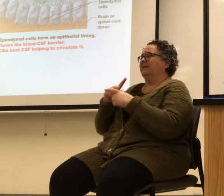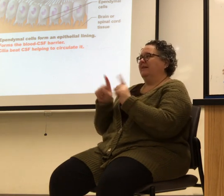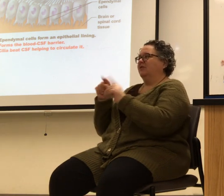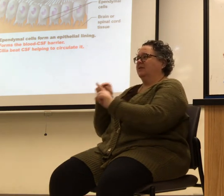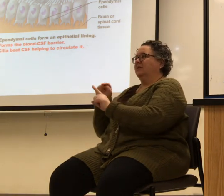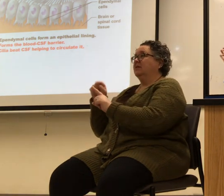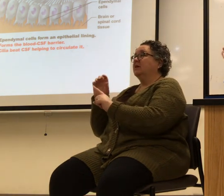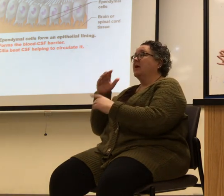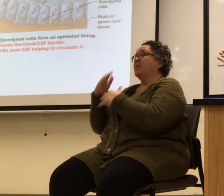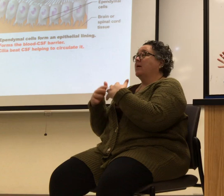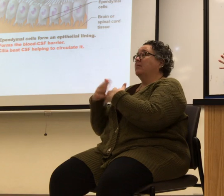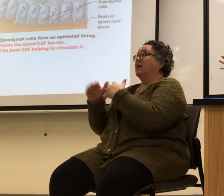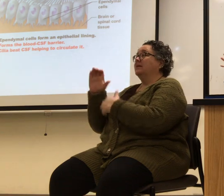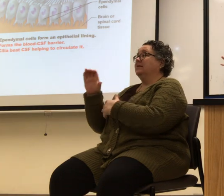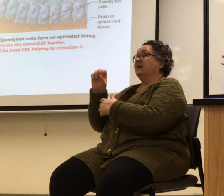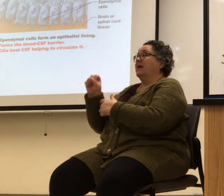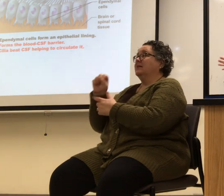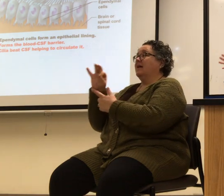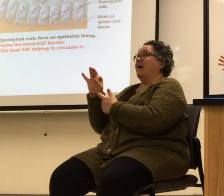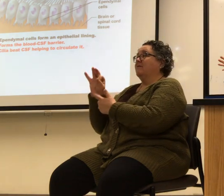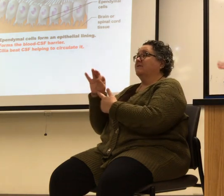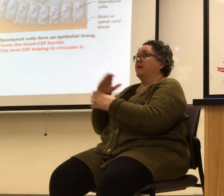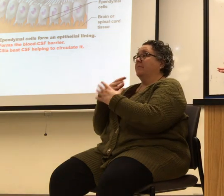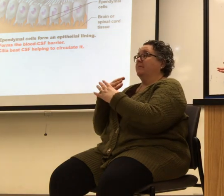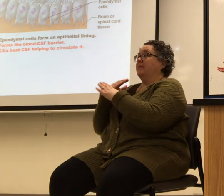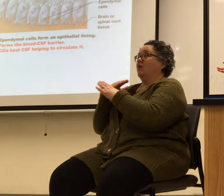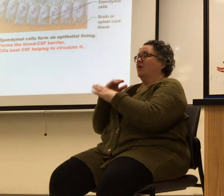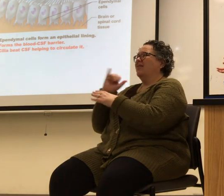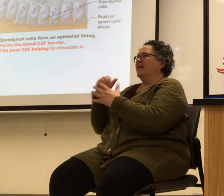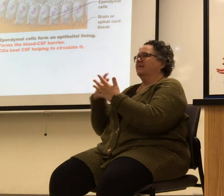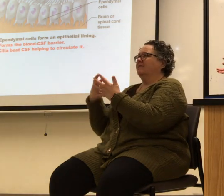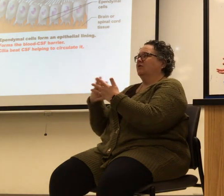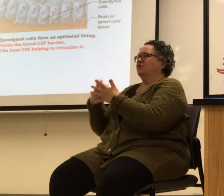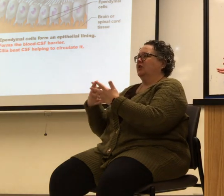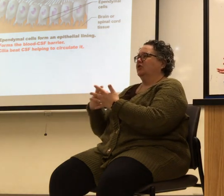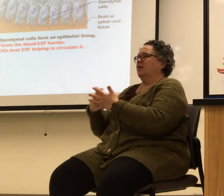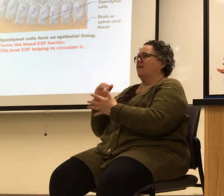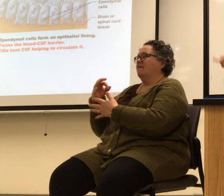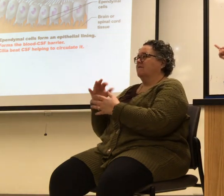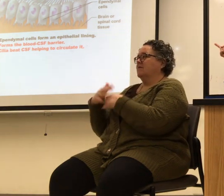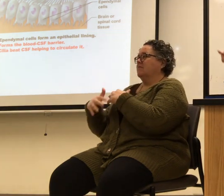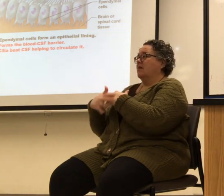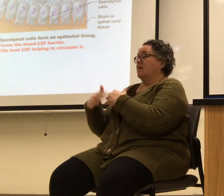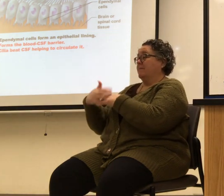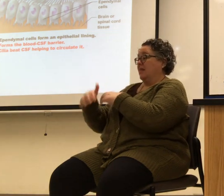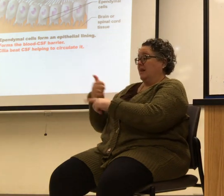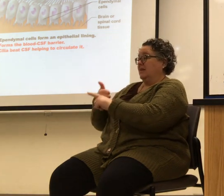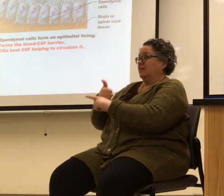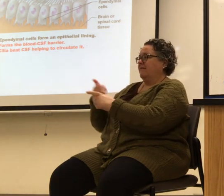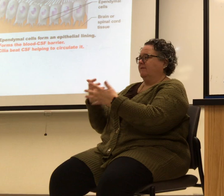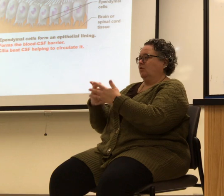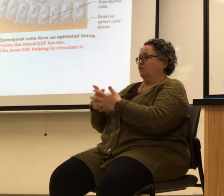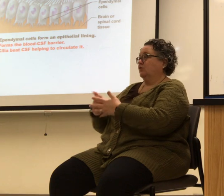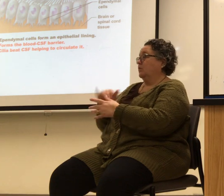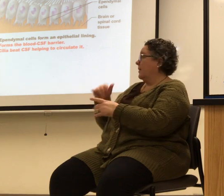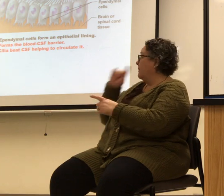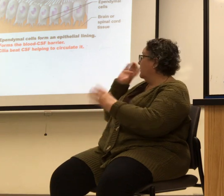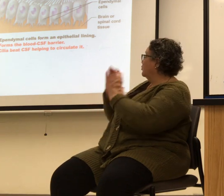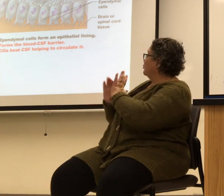barrier, CSF is a filtration of blood. Okay. So in this picture,